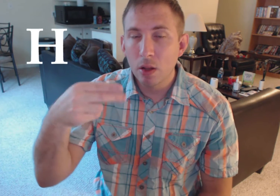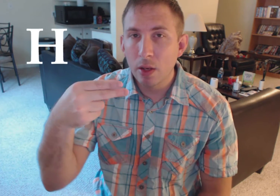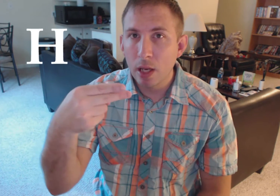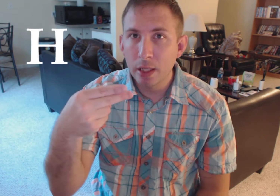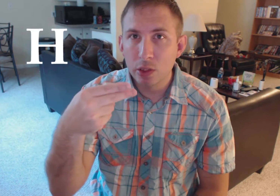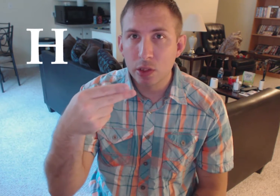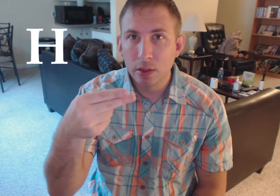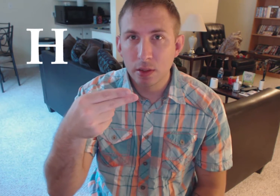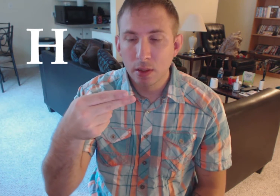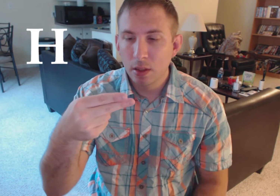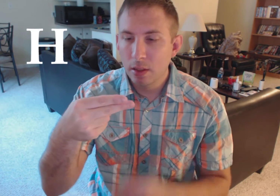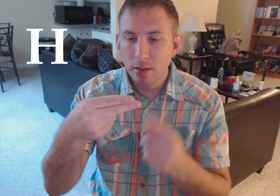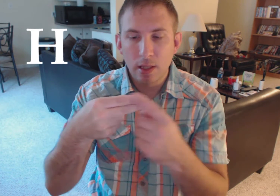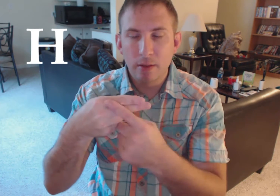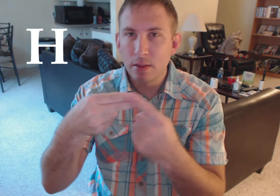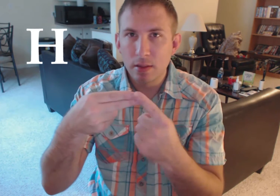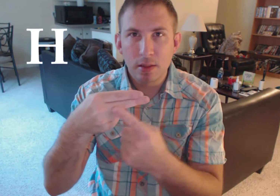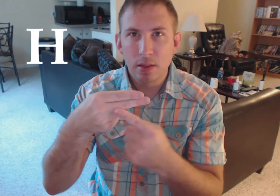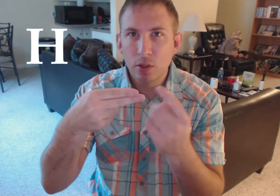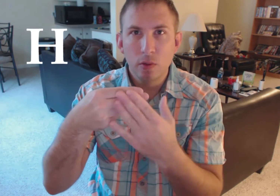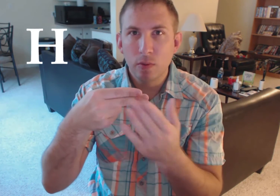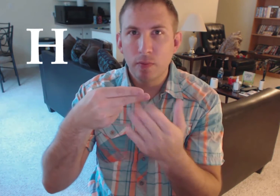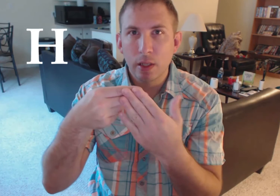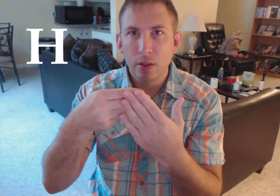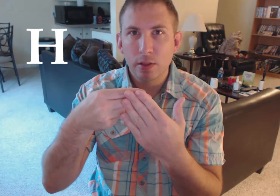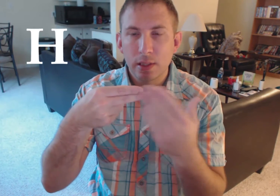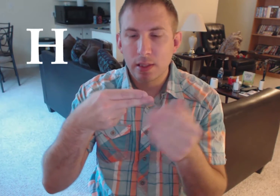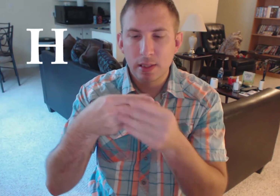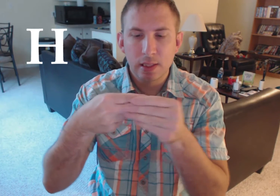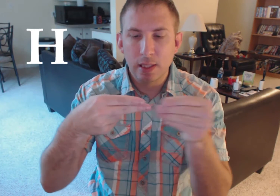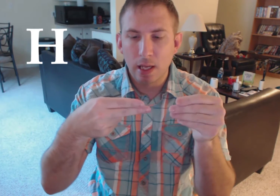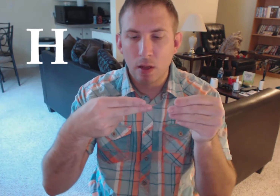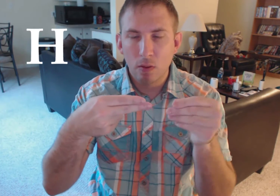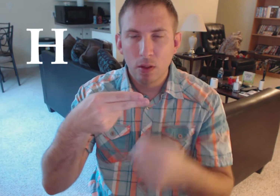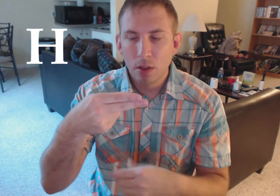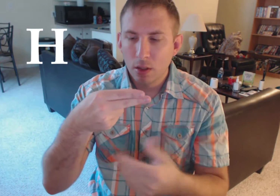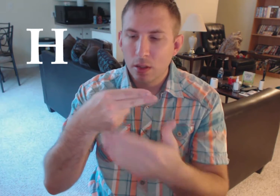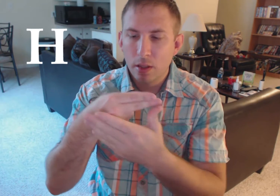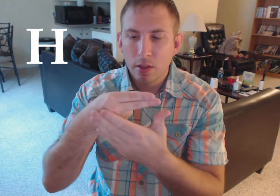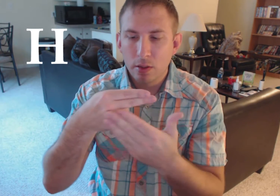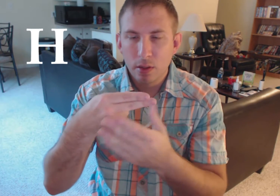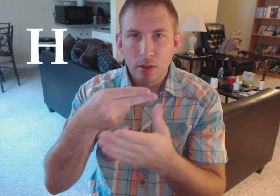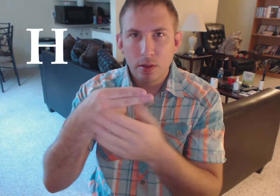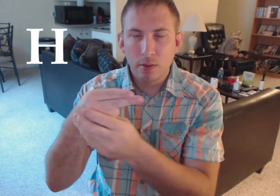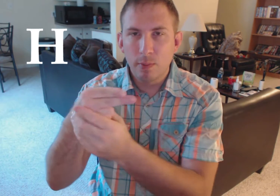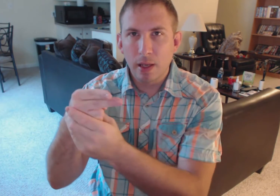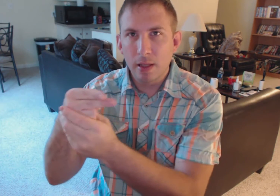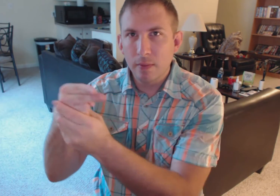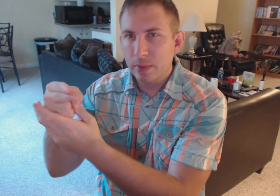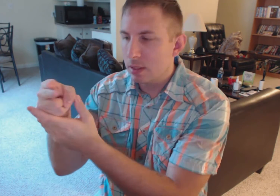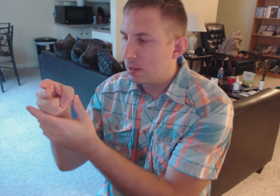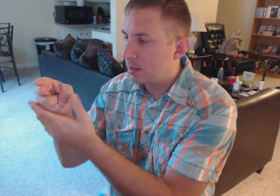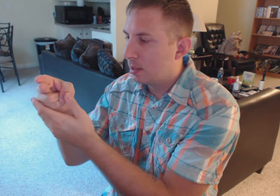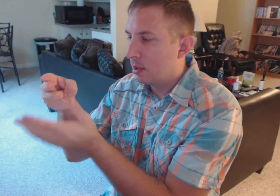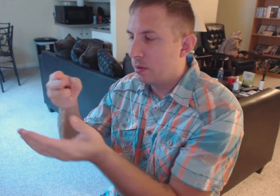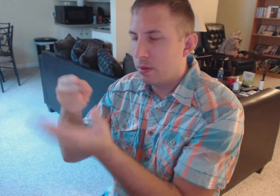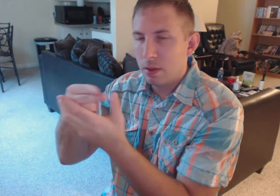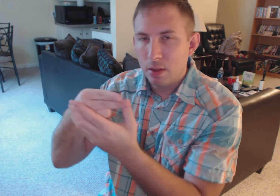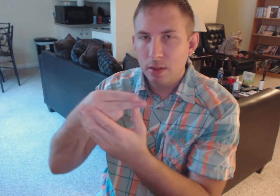letter H is like this. Two fingers sticking out, making a fist.